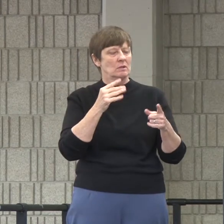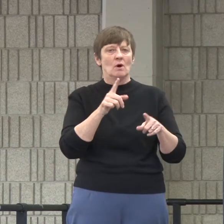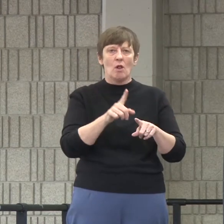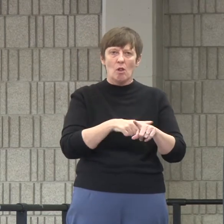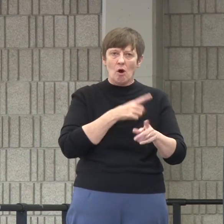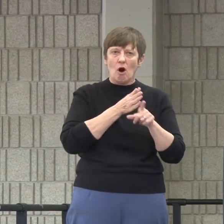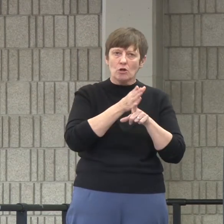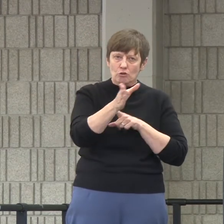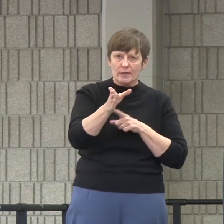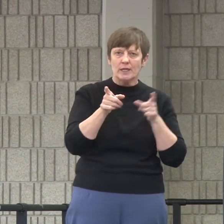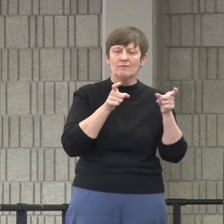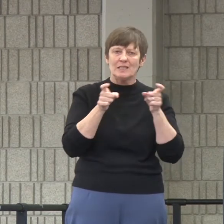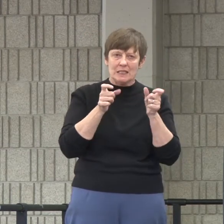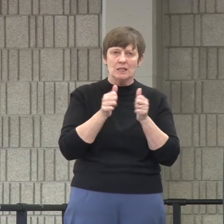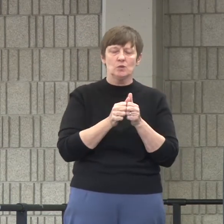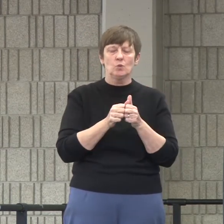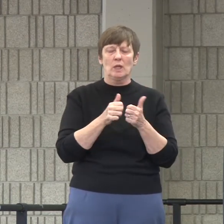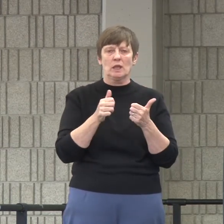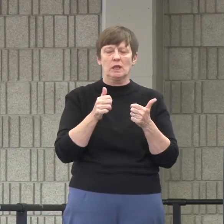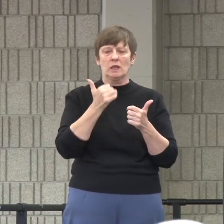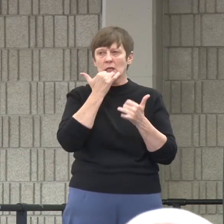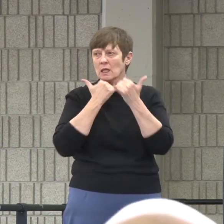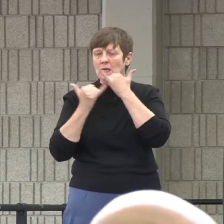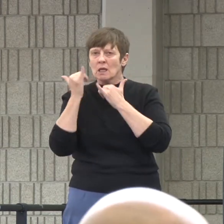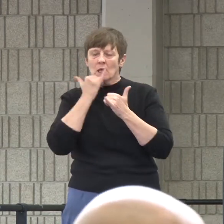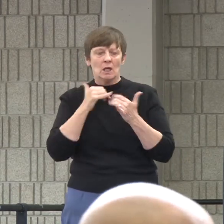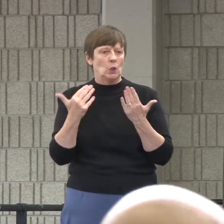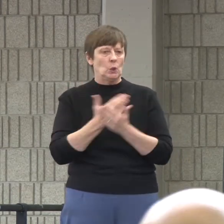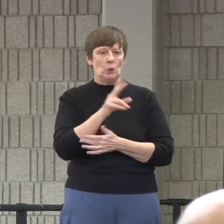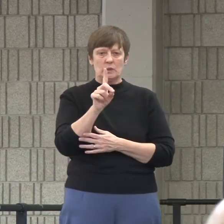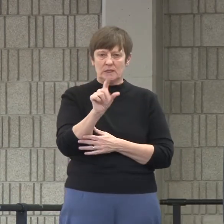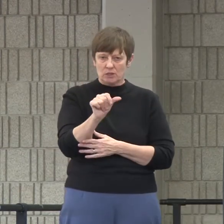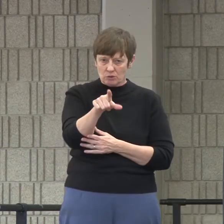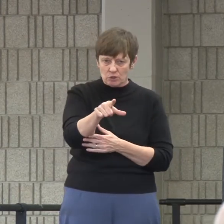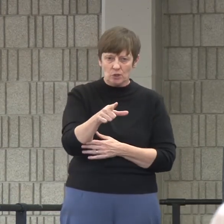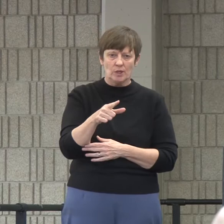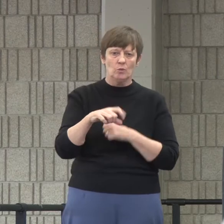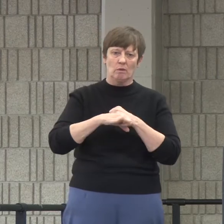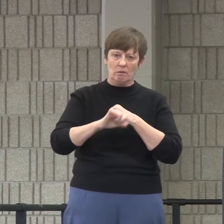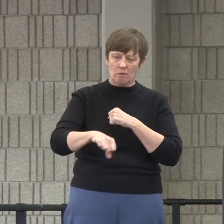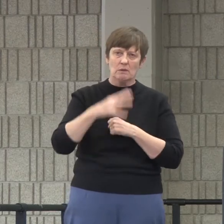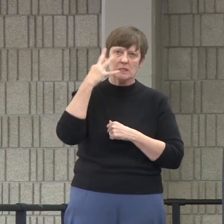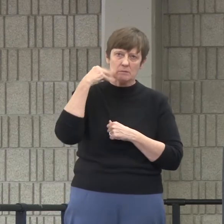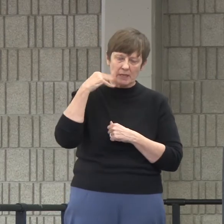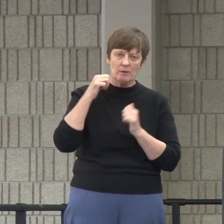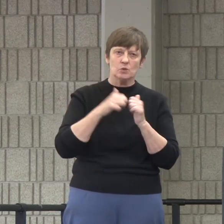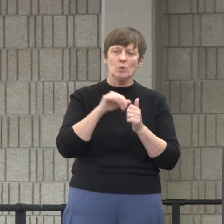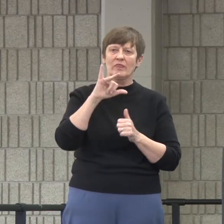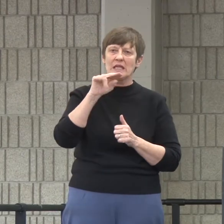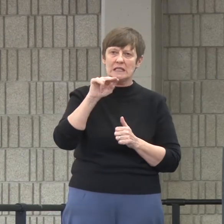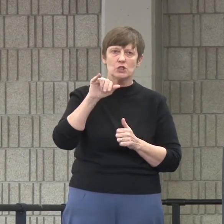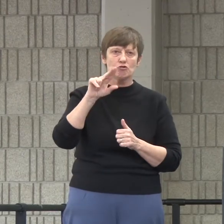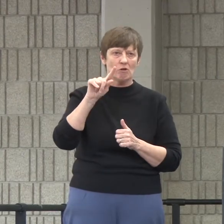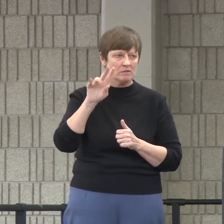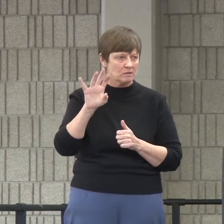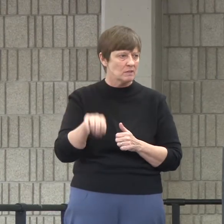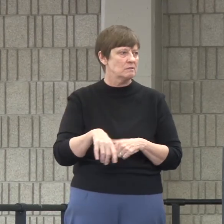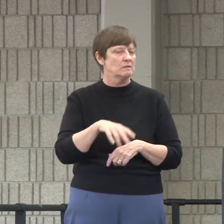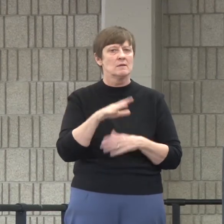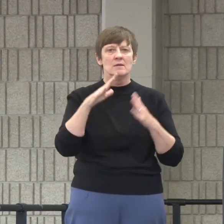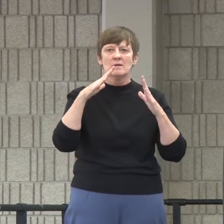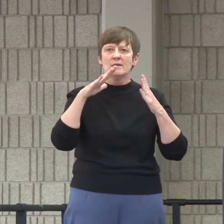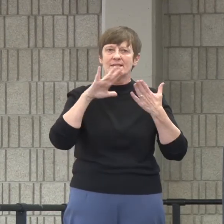of dealing with injustice, a new district attorney with lengthy experience dealing with injustice, city,